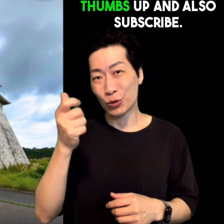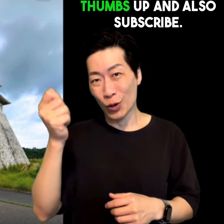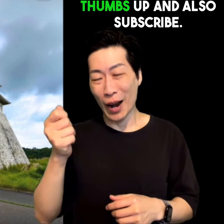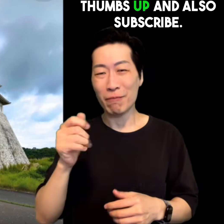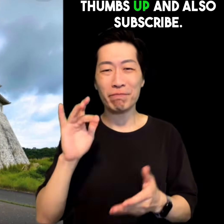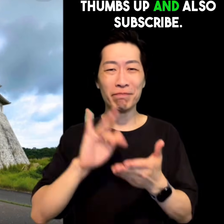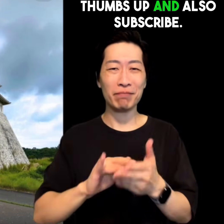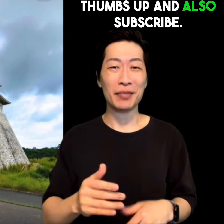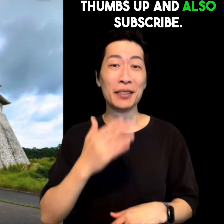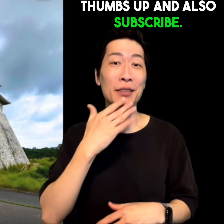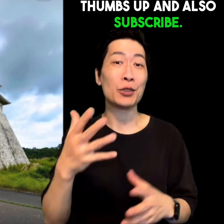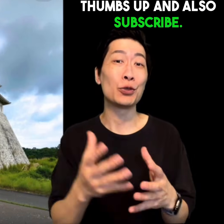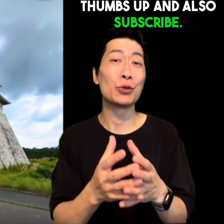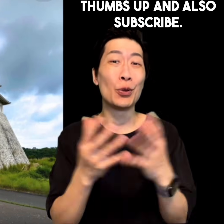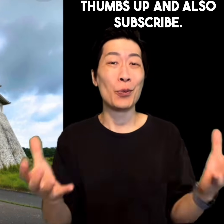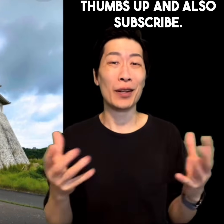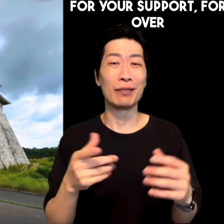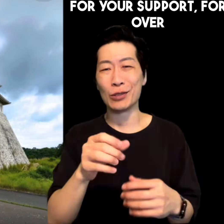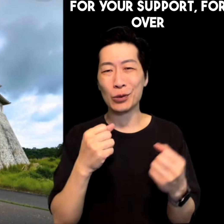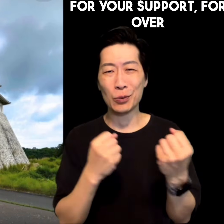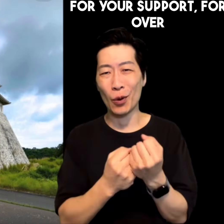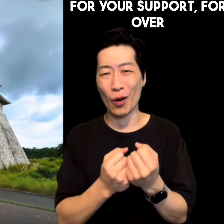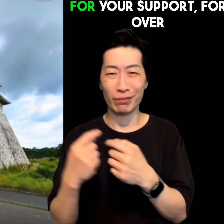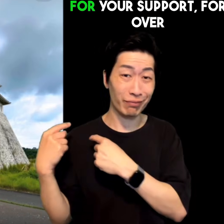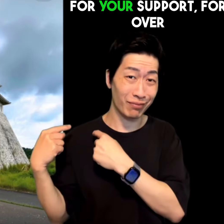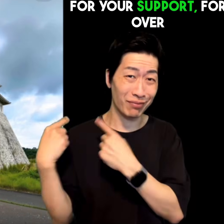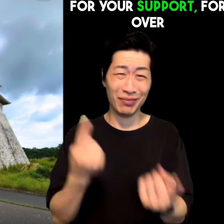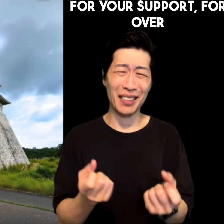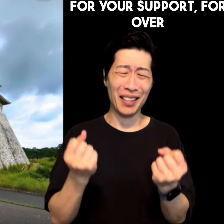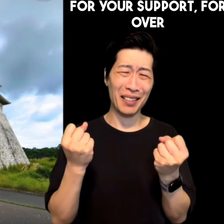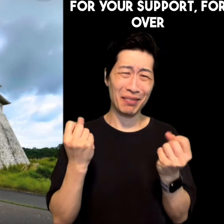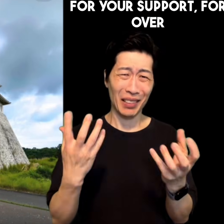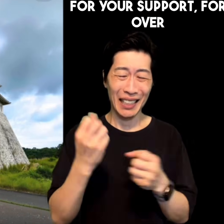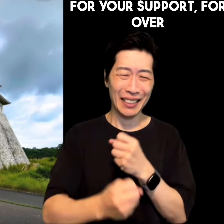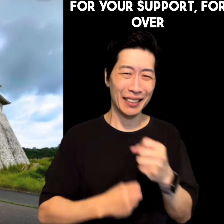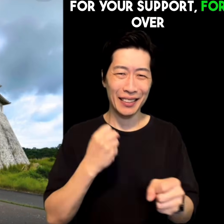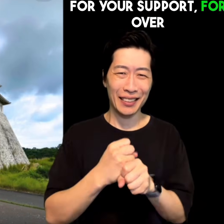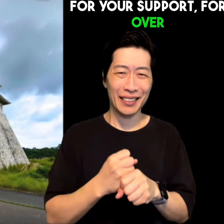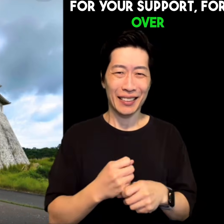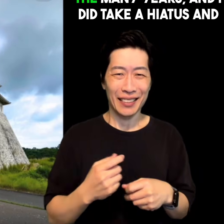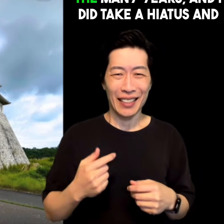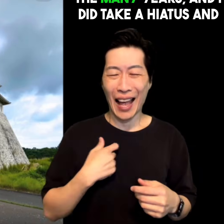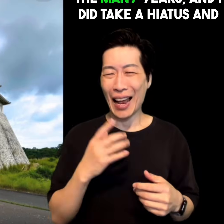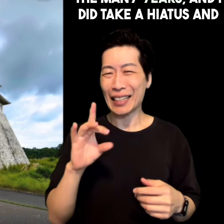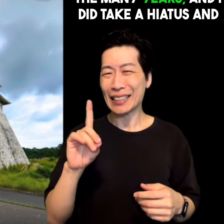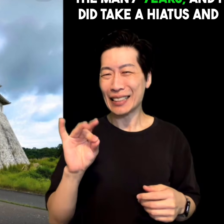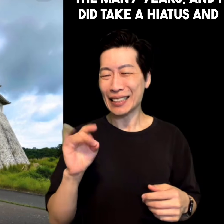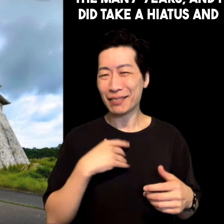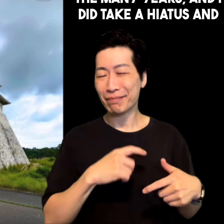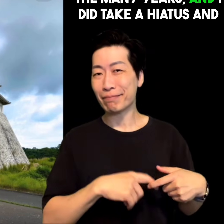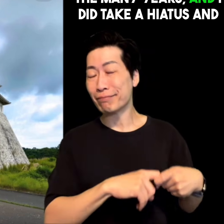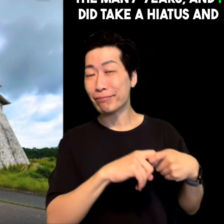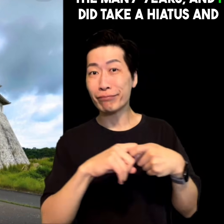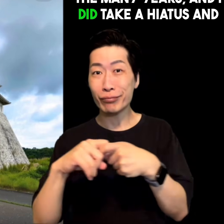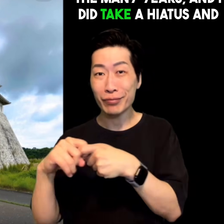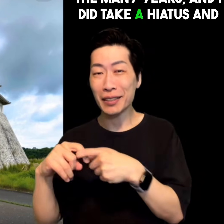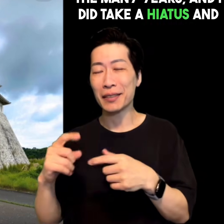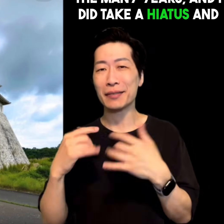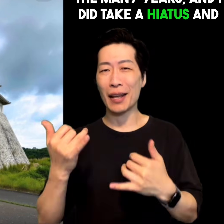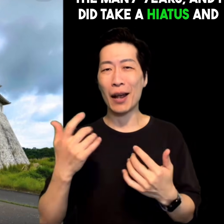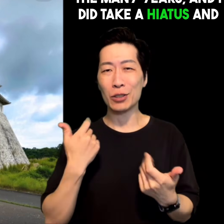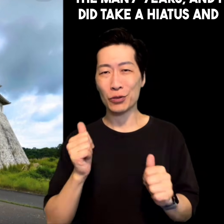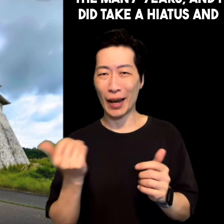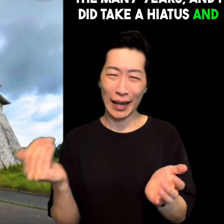and thumbs up, and also subscribe. Thank you so much for your support, for over many years, and I did take